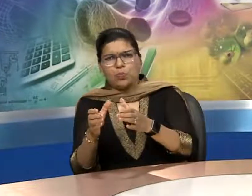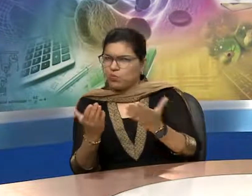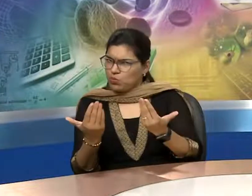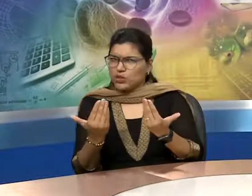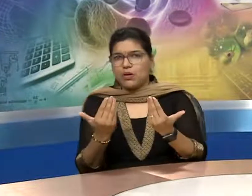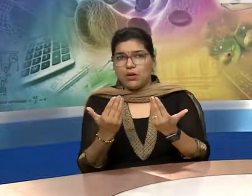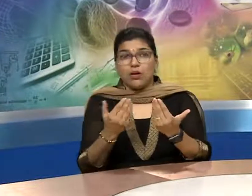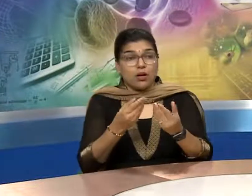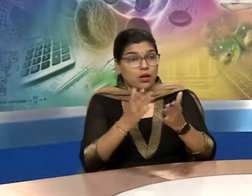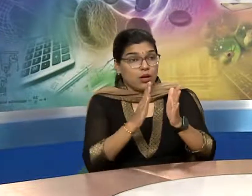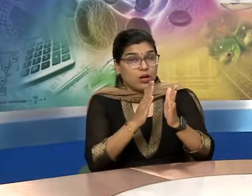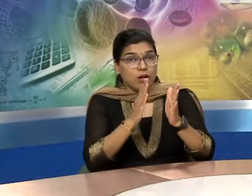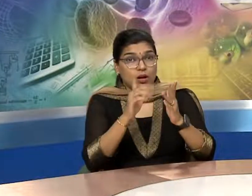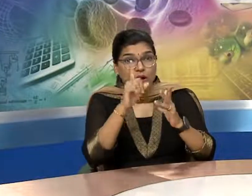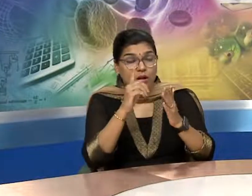Libraries provide means for